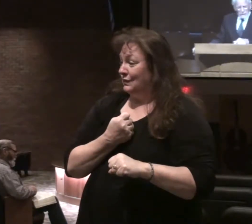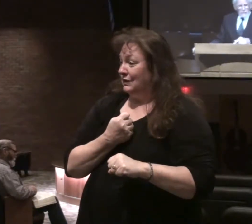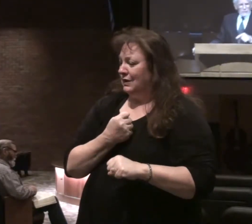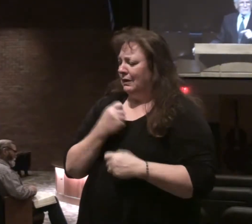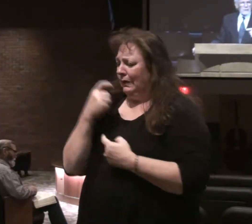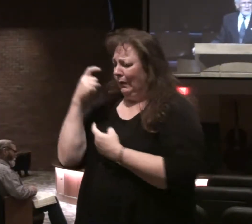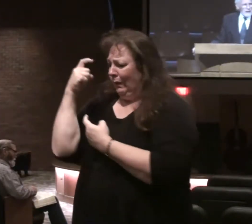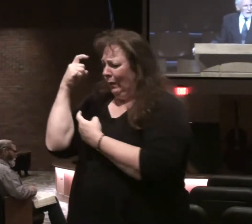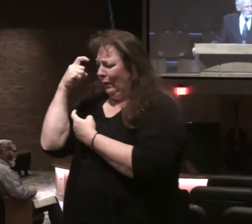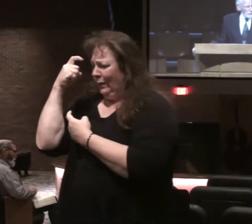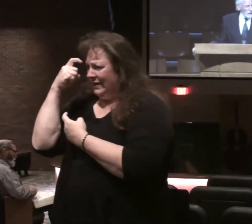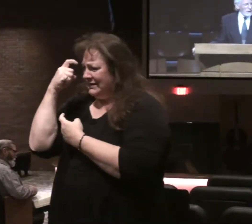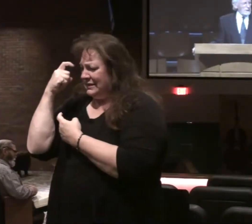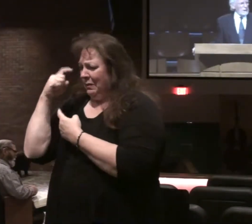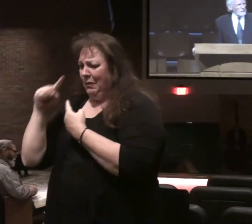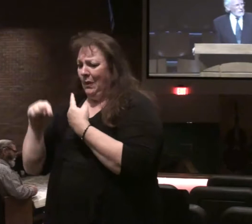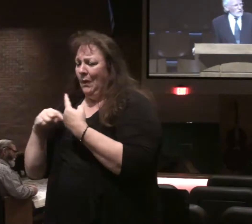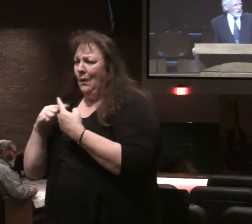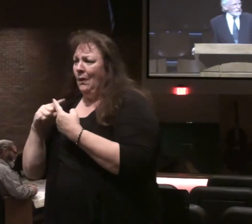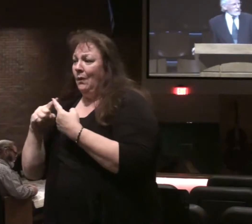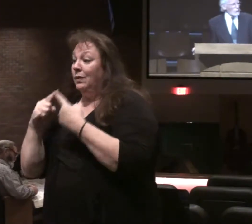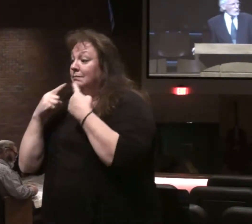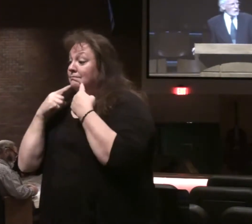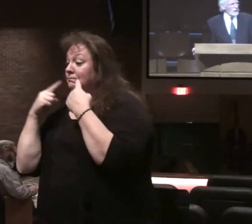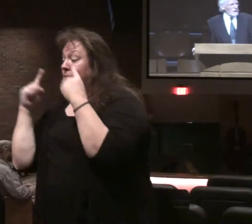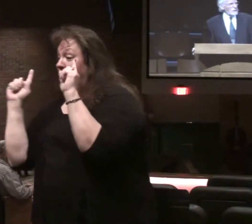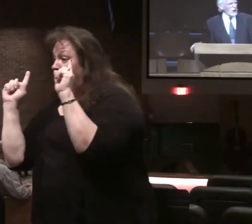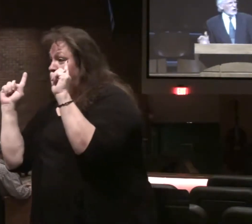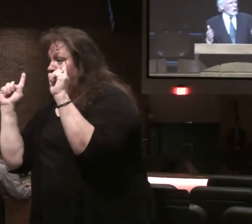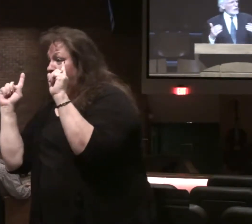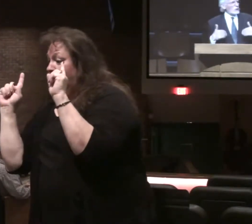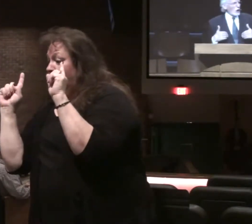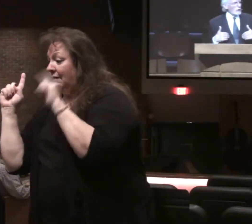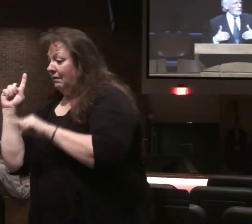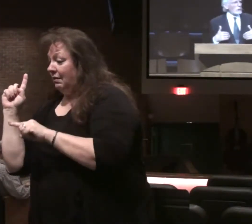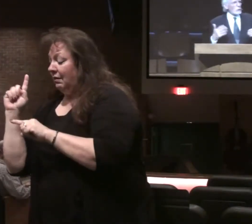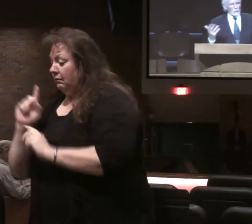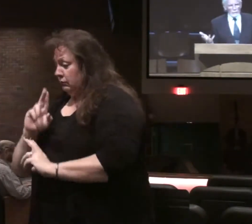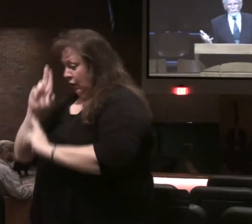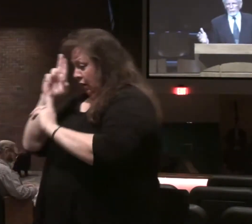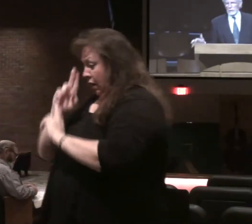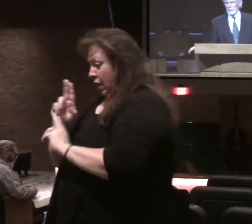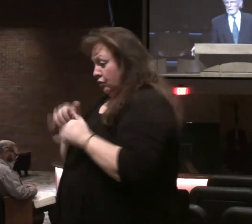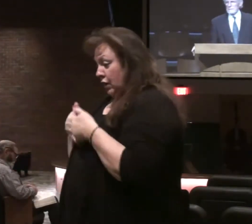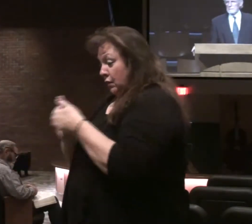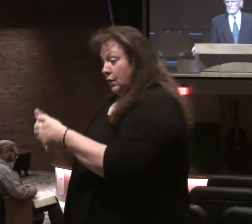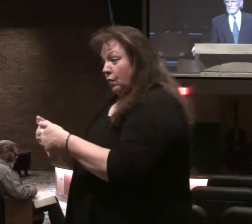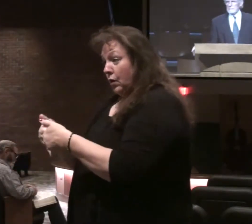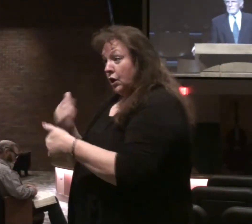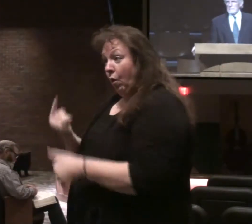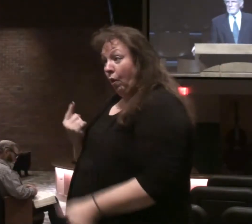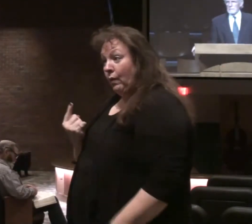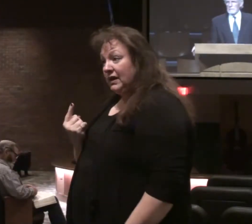And wisdom, even when it is successful, is not always honored or rewarded.